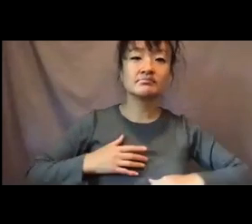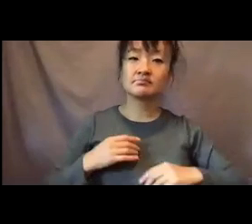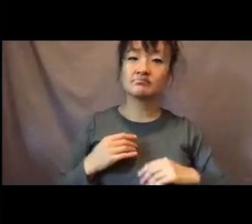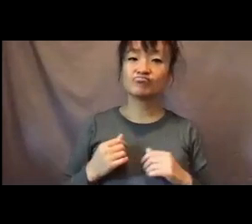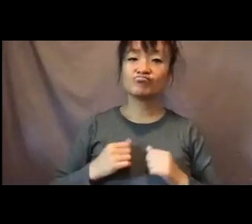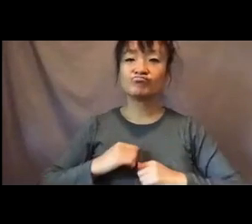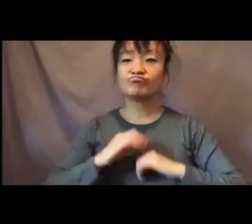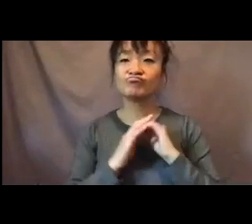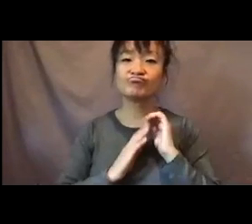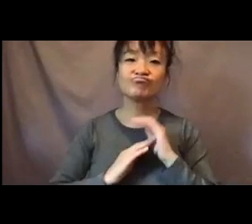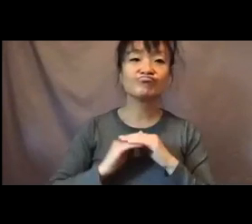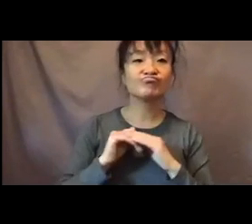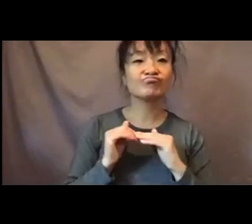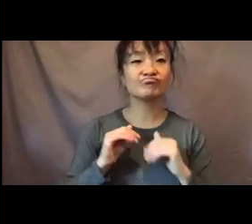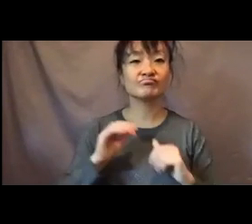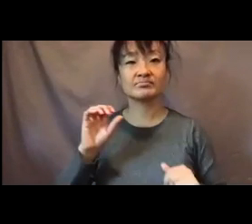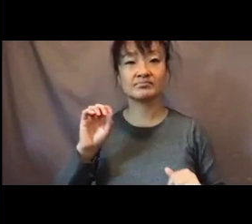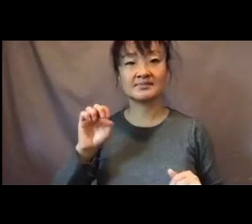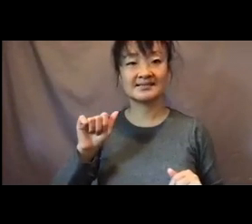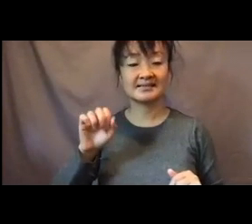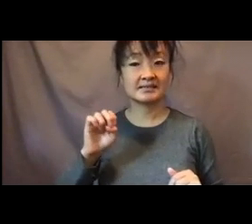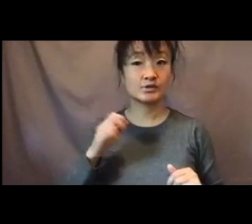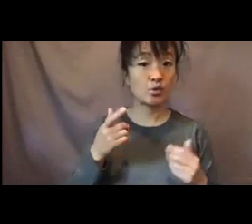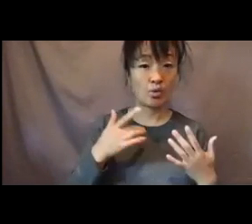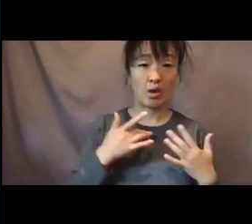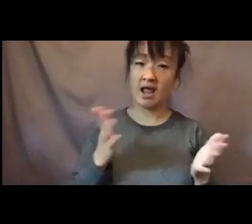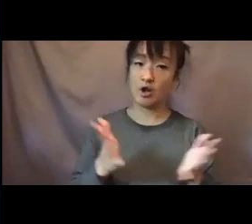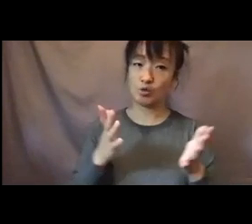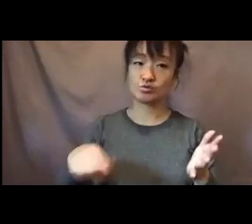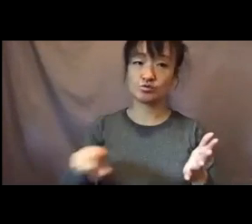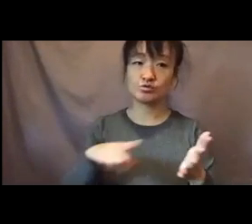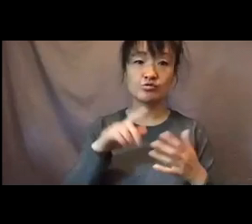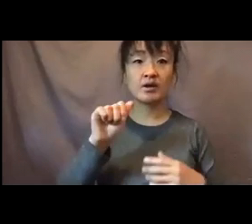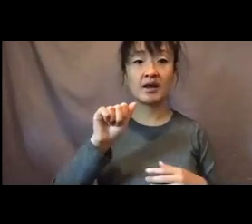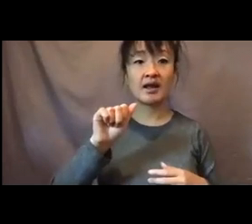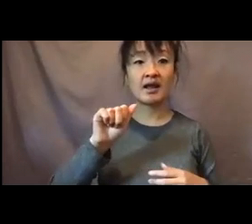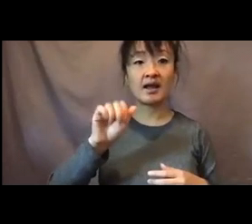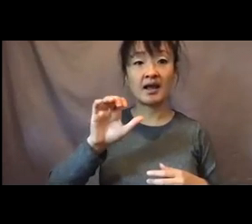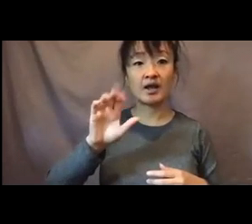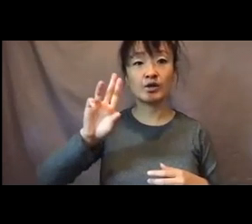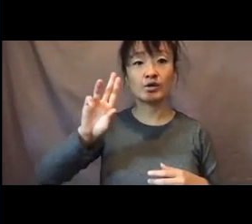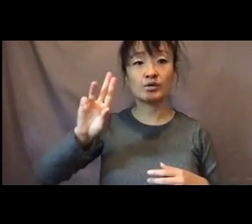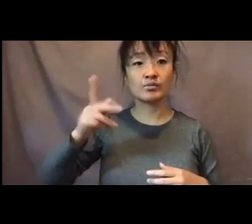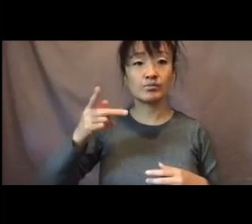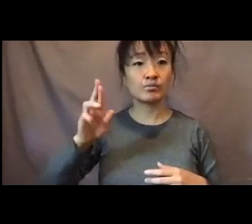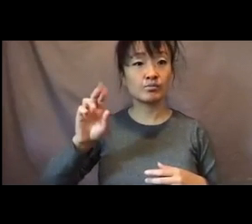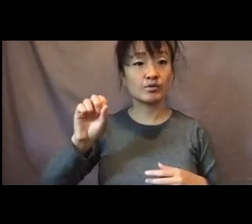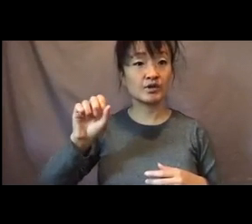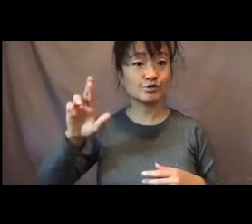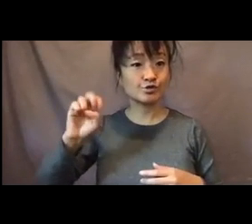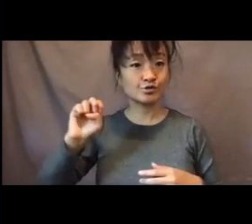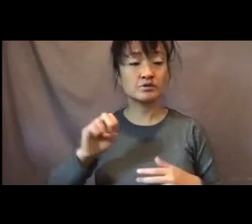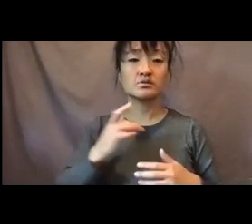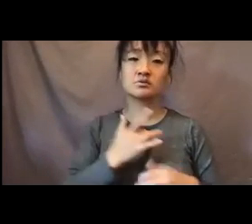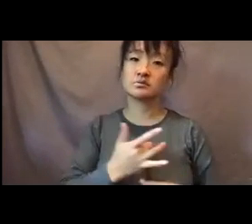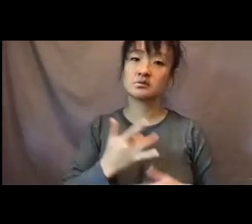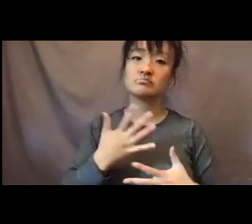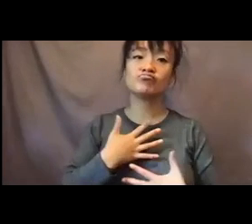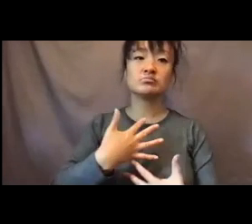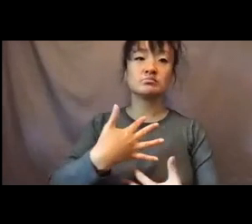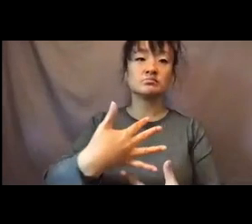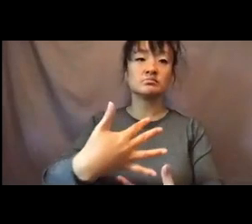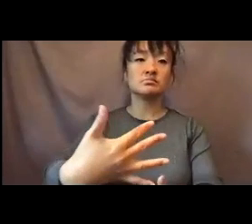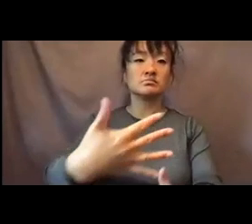also encourage that whenever you're doing any of this acupressure, that you're sort of taking deep breaths in and